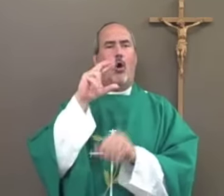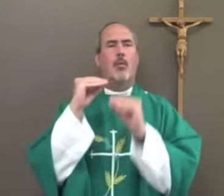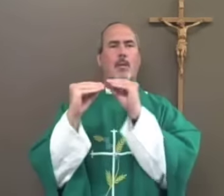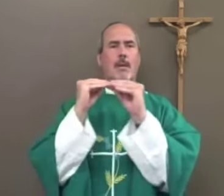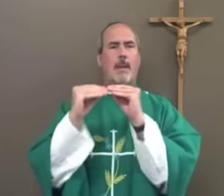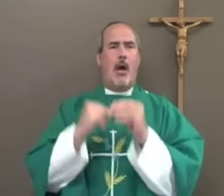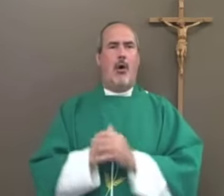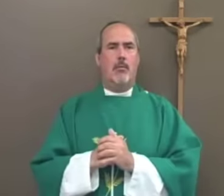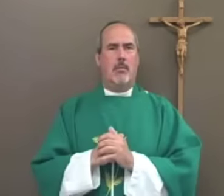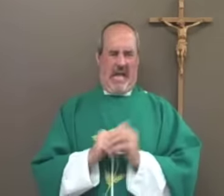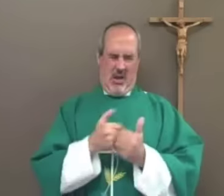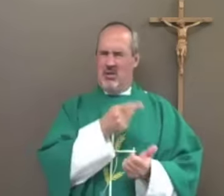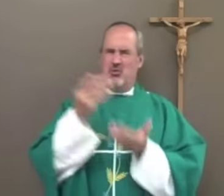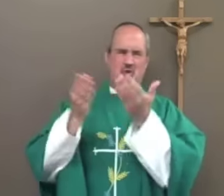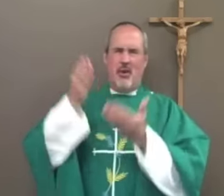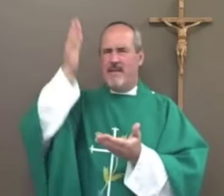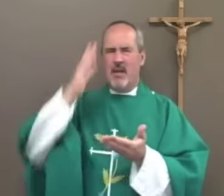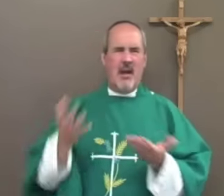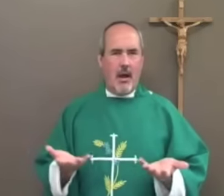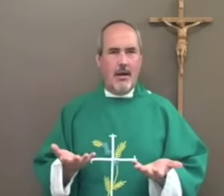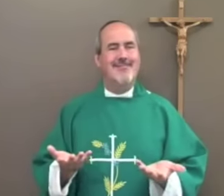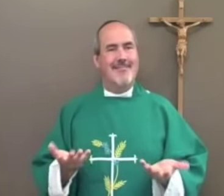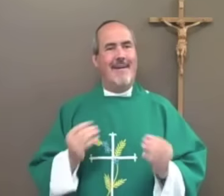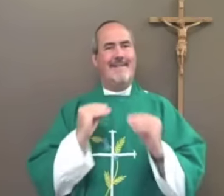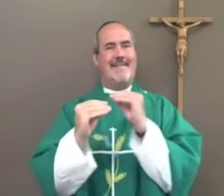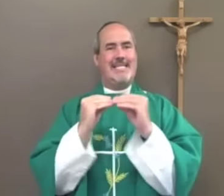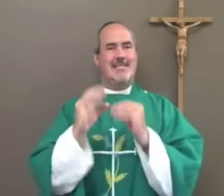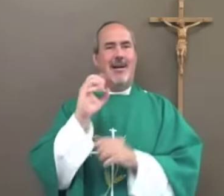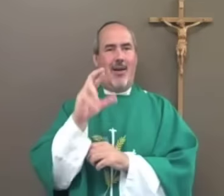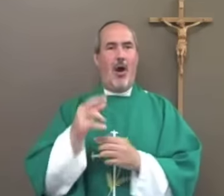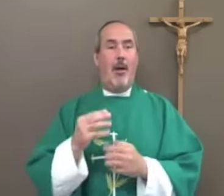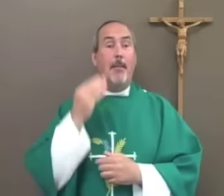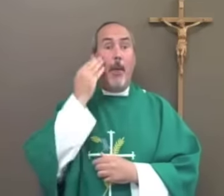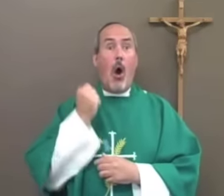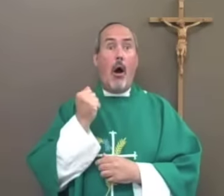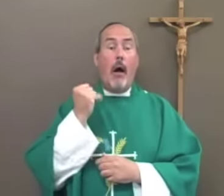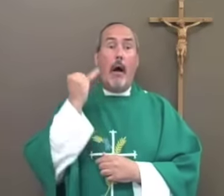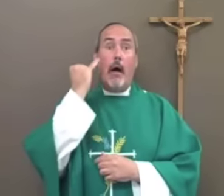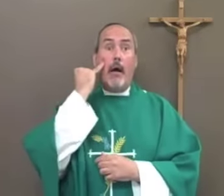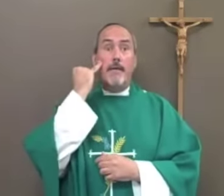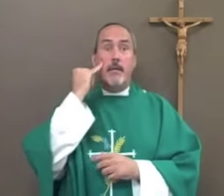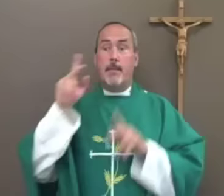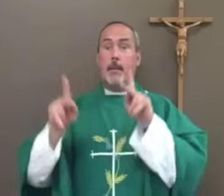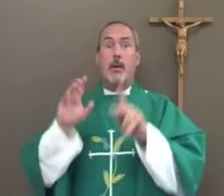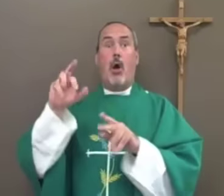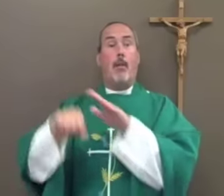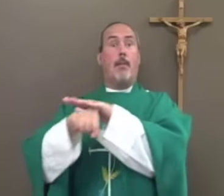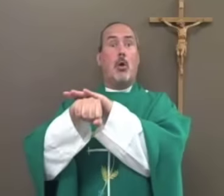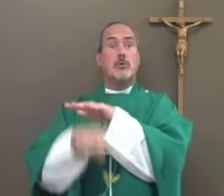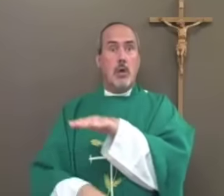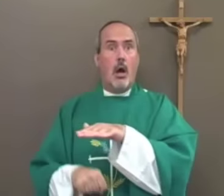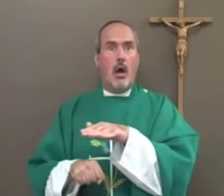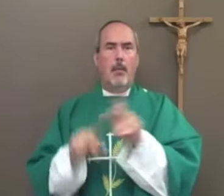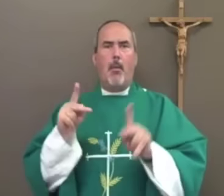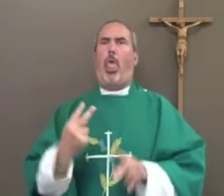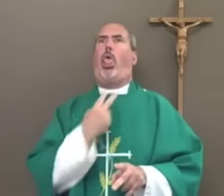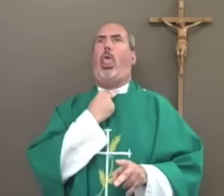Even an auto repairman can serve God by fixing somebody's car. For example,